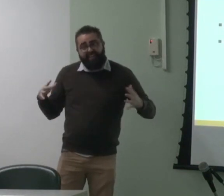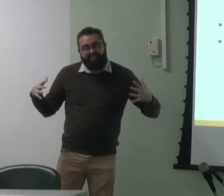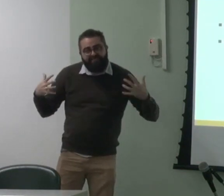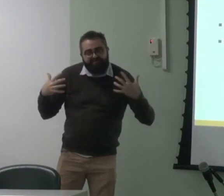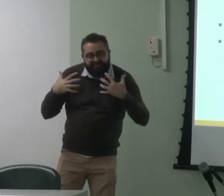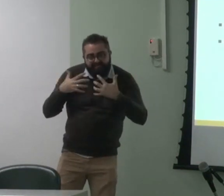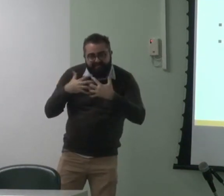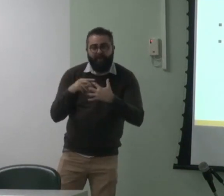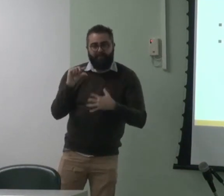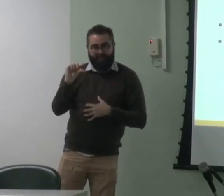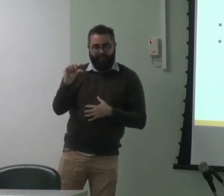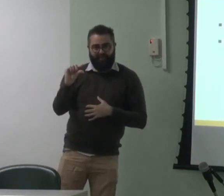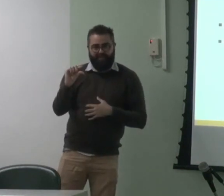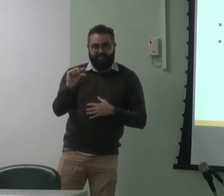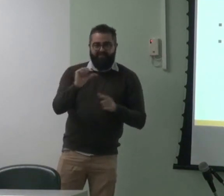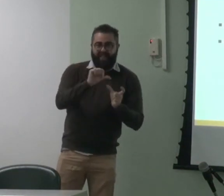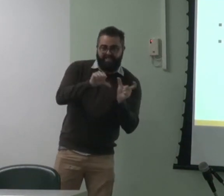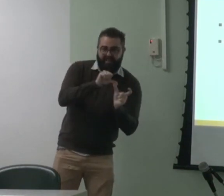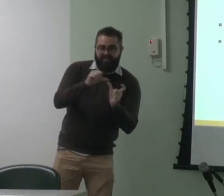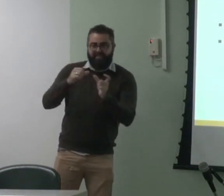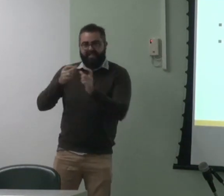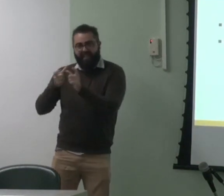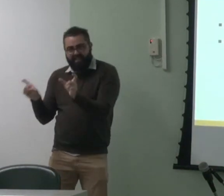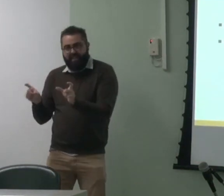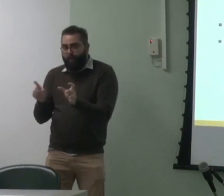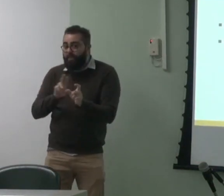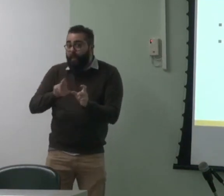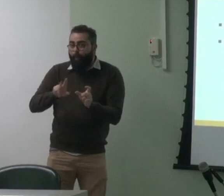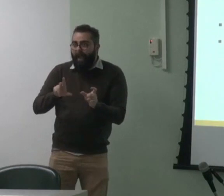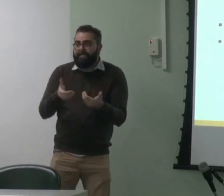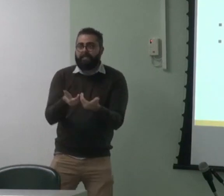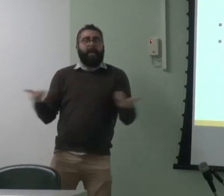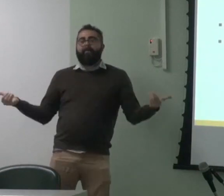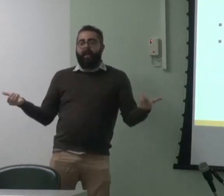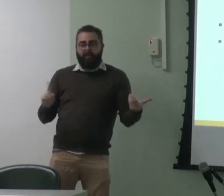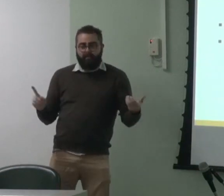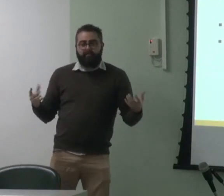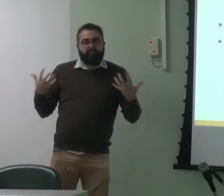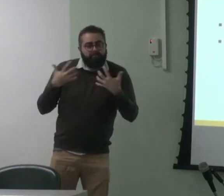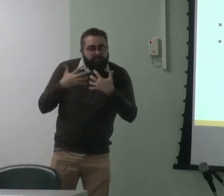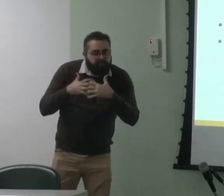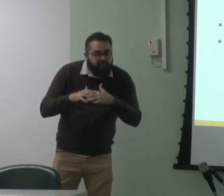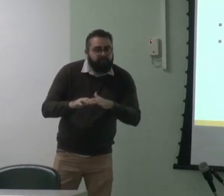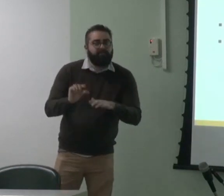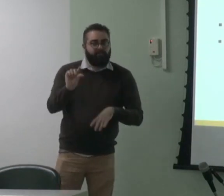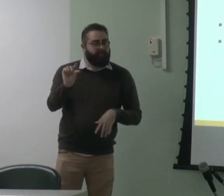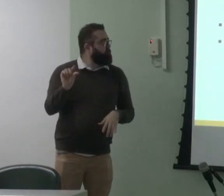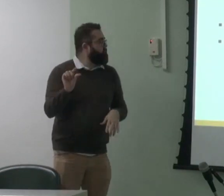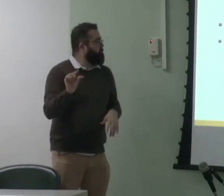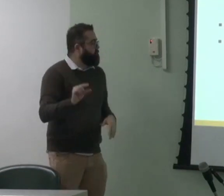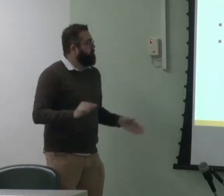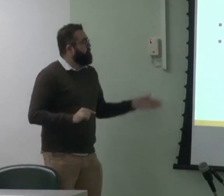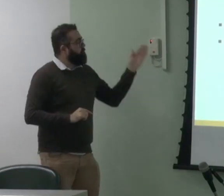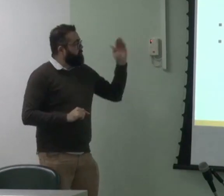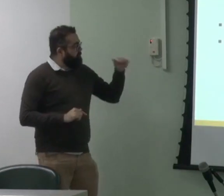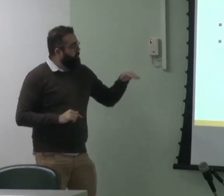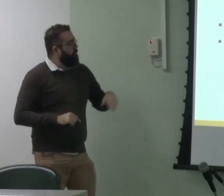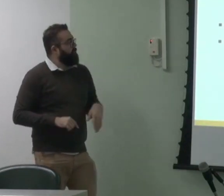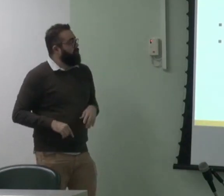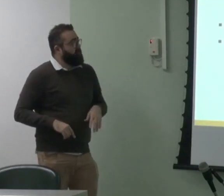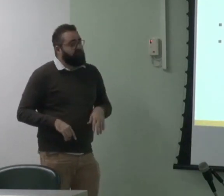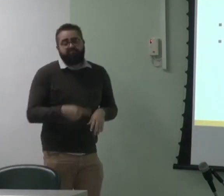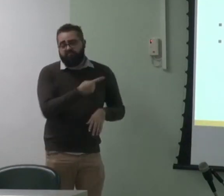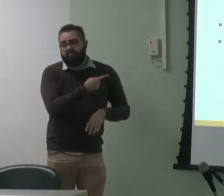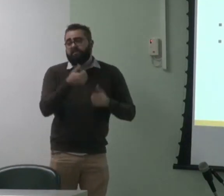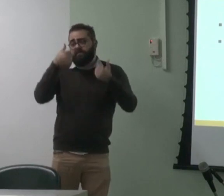To conclude, I just sum up that I reviewed different types of multilingual resources that can be used for